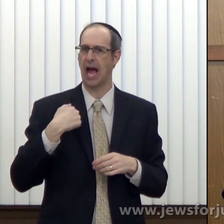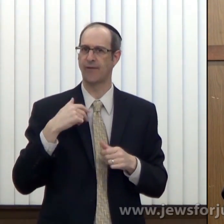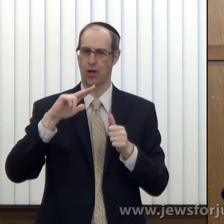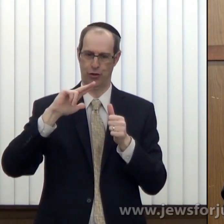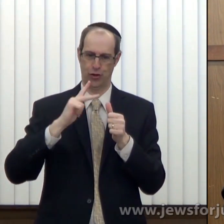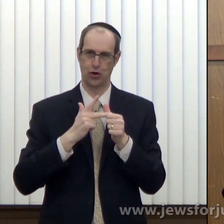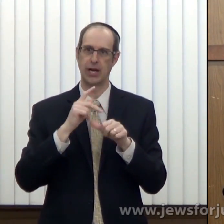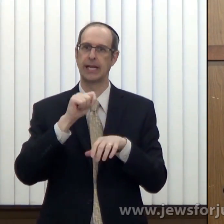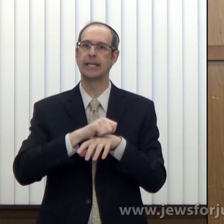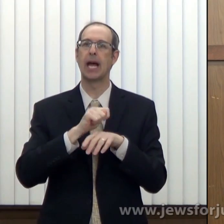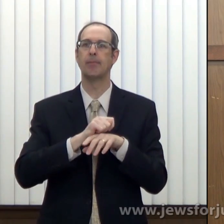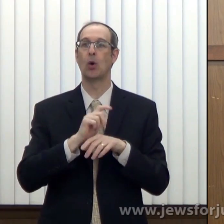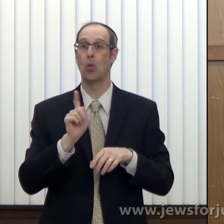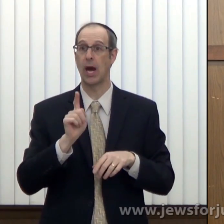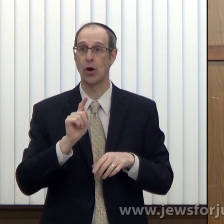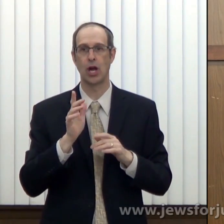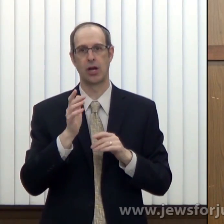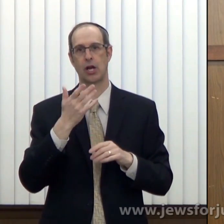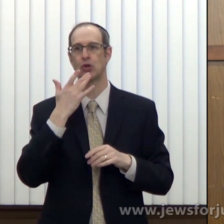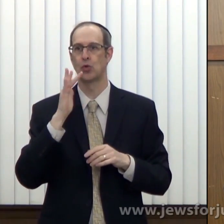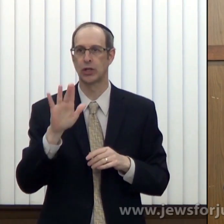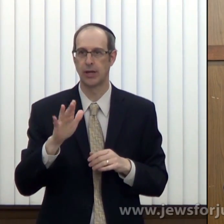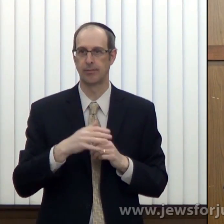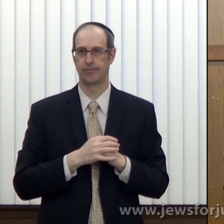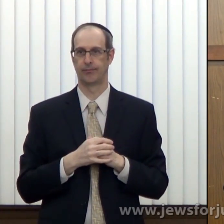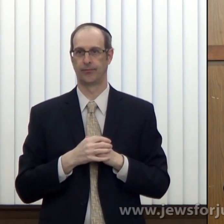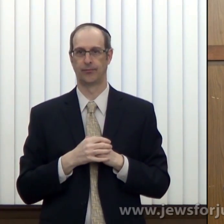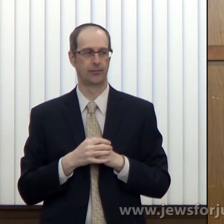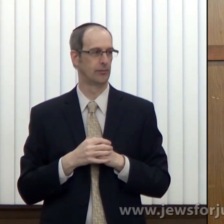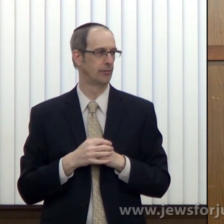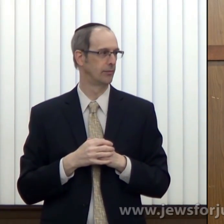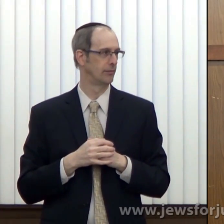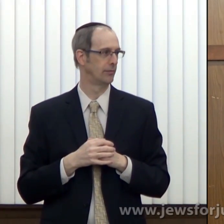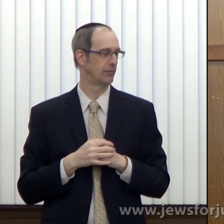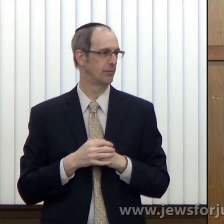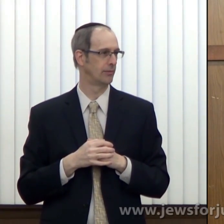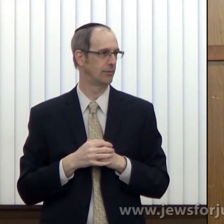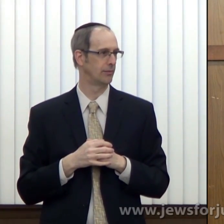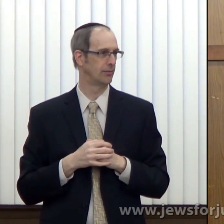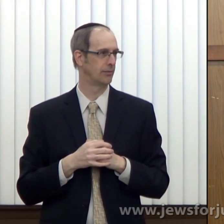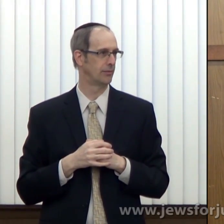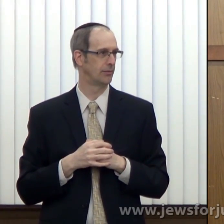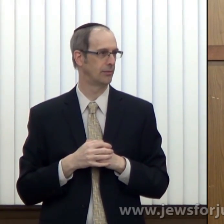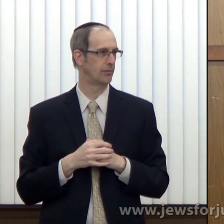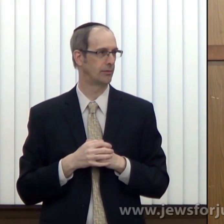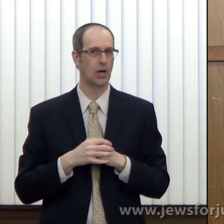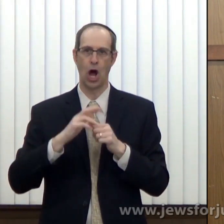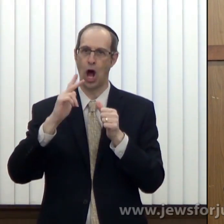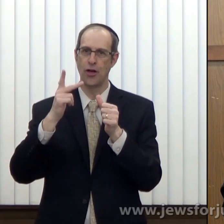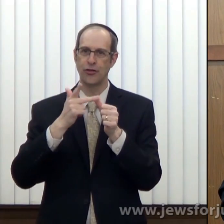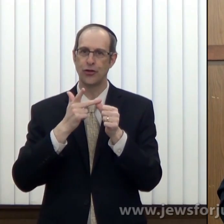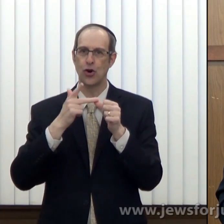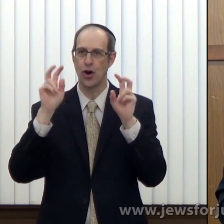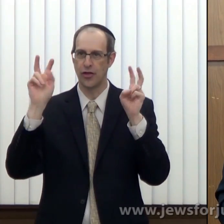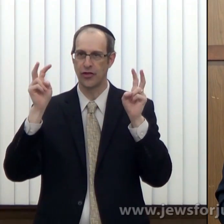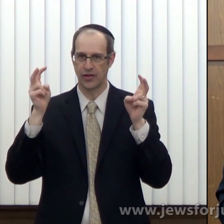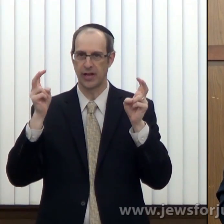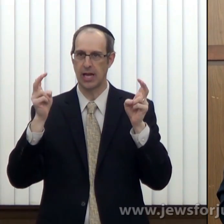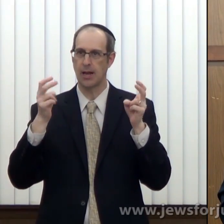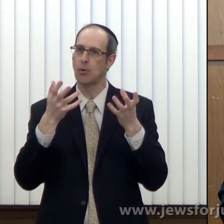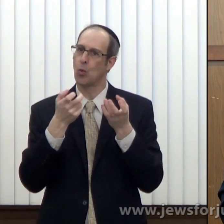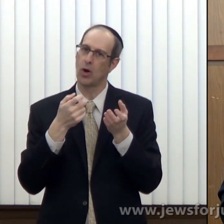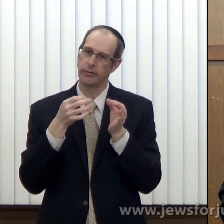temple in Jerusalem. The third theme that I